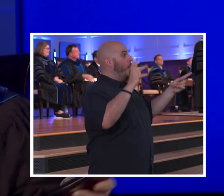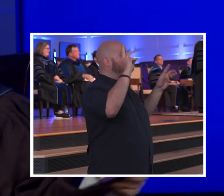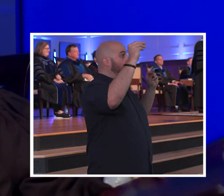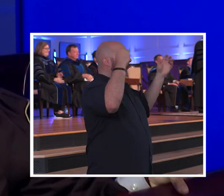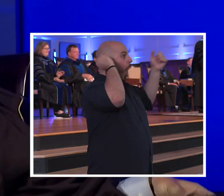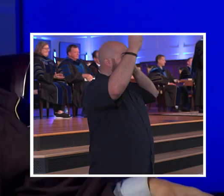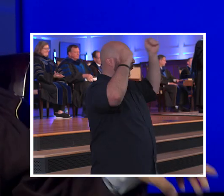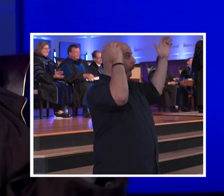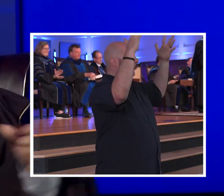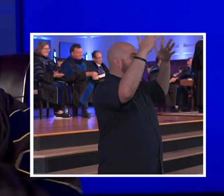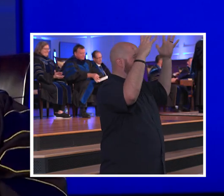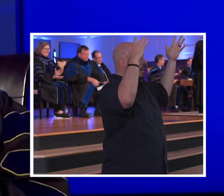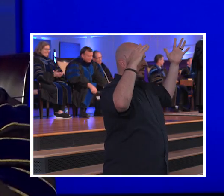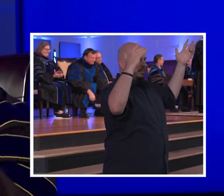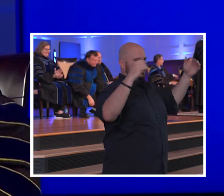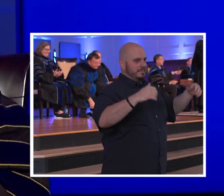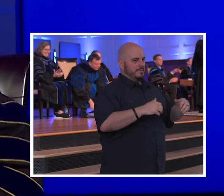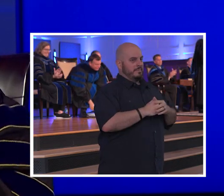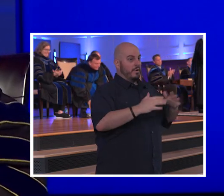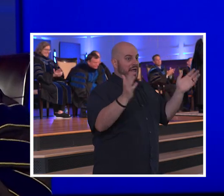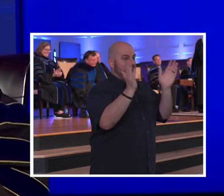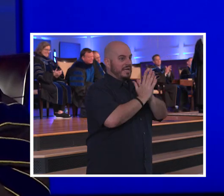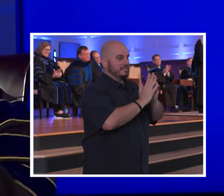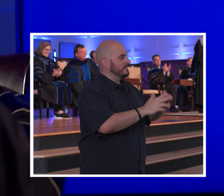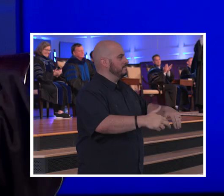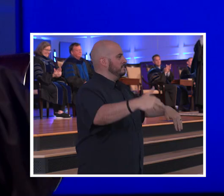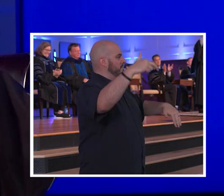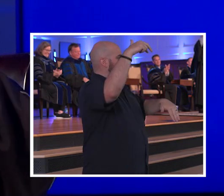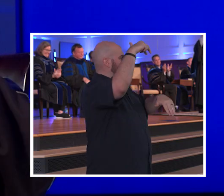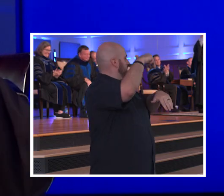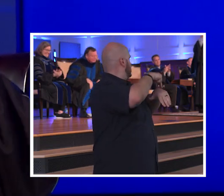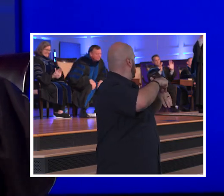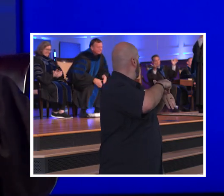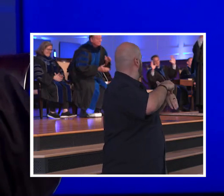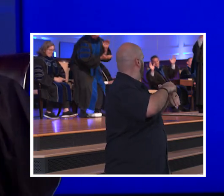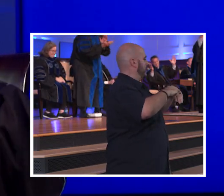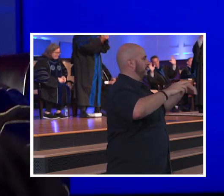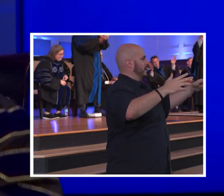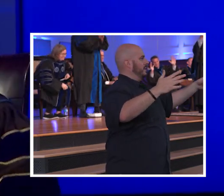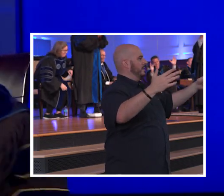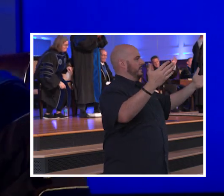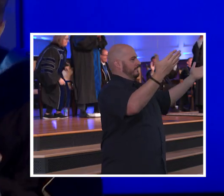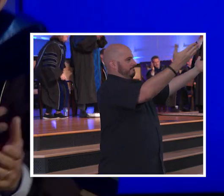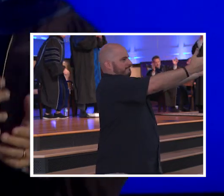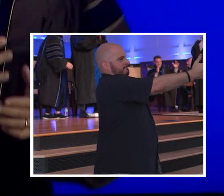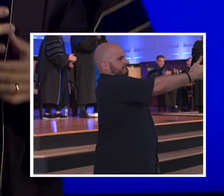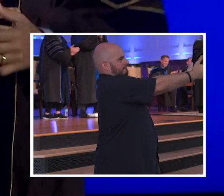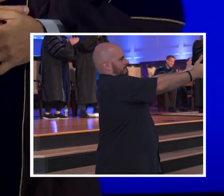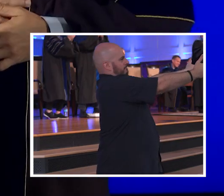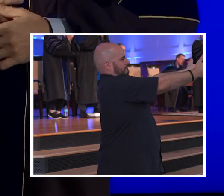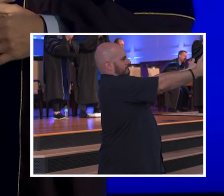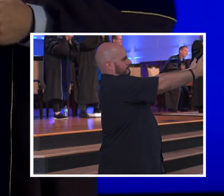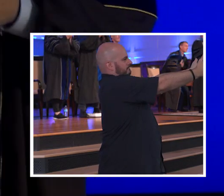she would to stand, that our folks might be able to see her.